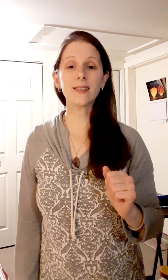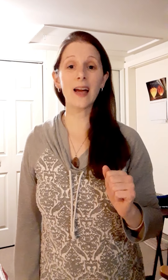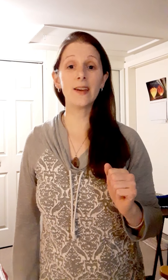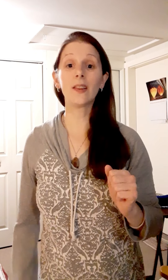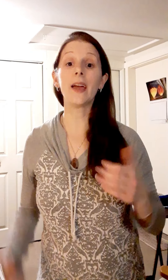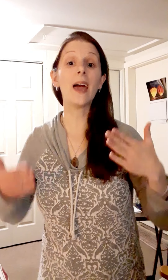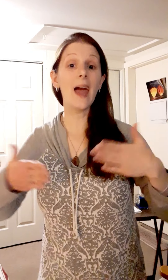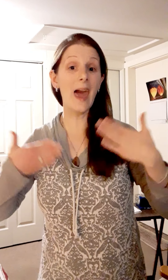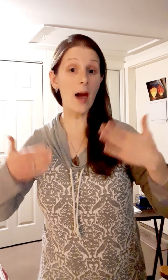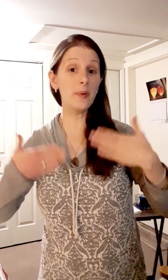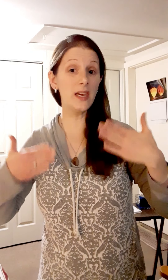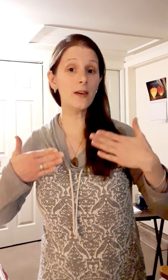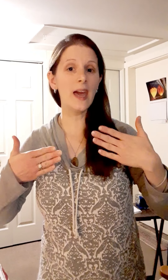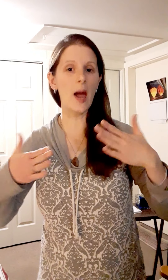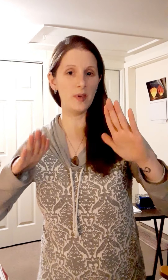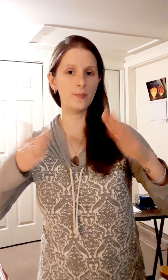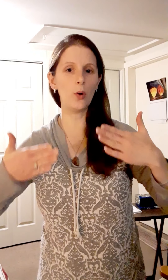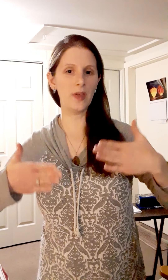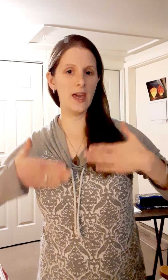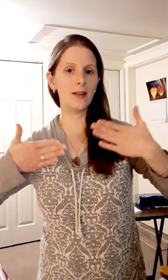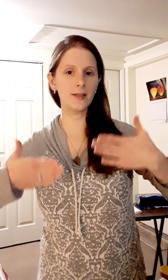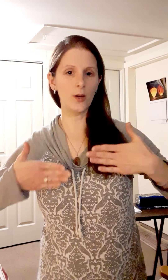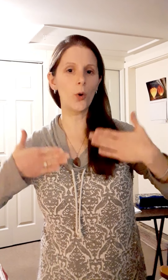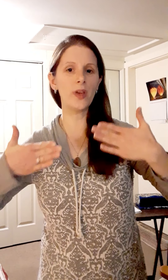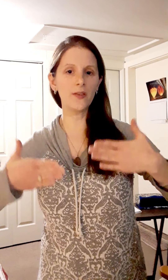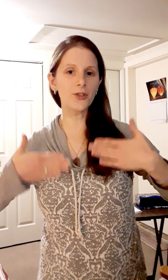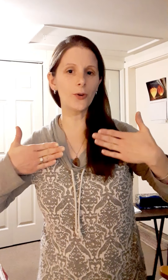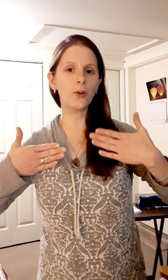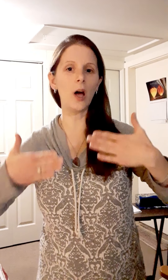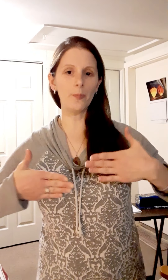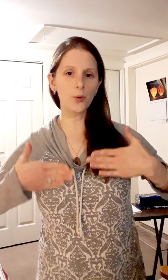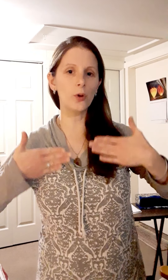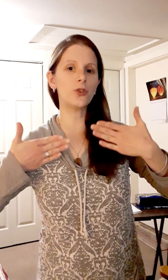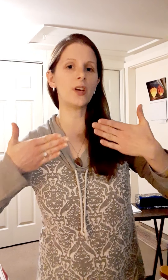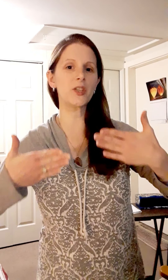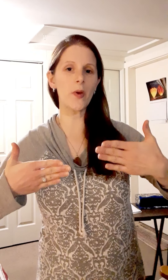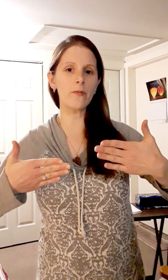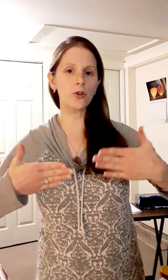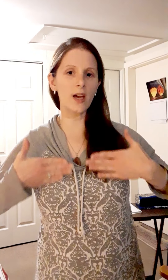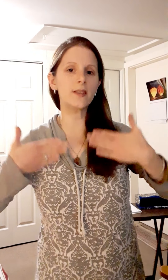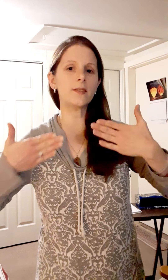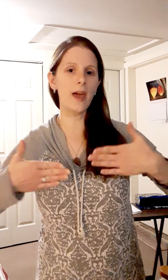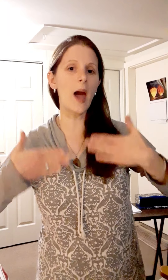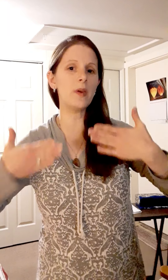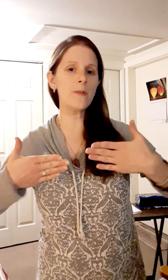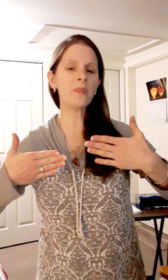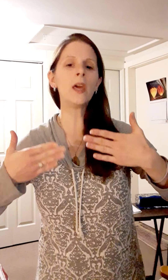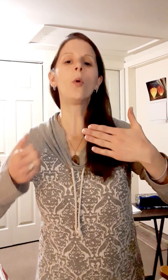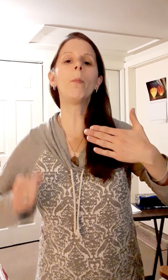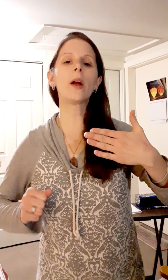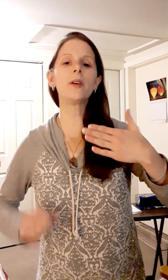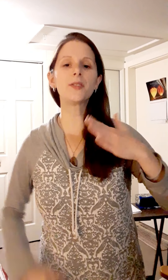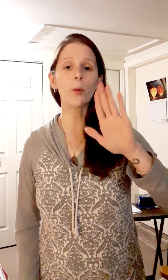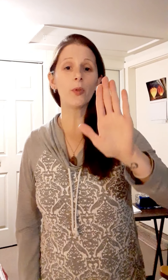signed like happy. Happy is both hands in a rotative circle up towards your chest, away from your chest, happy. Well, Merry's done with